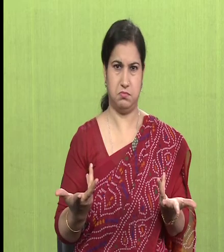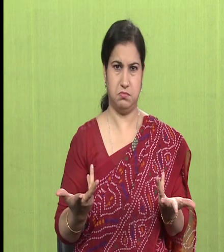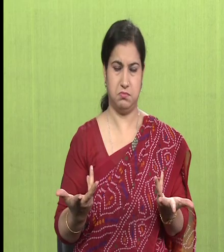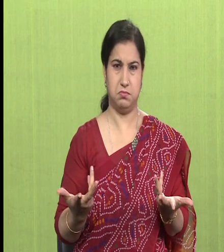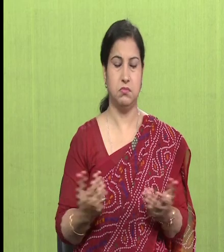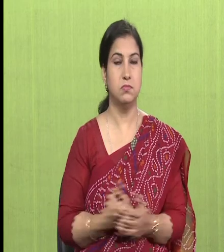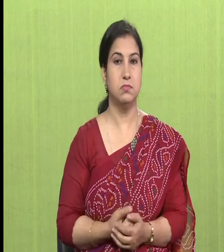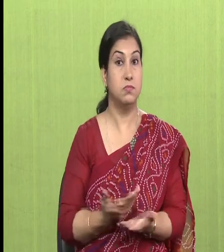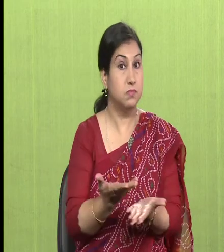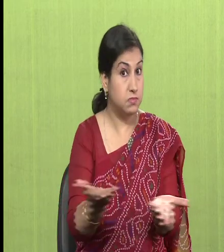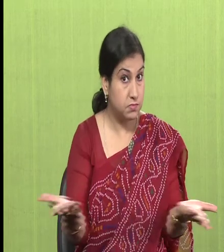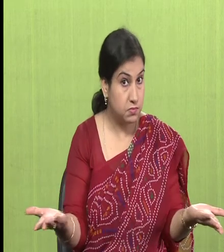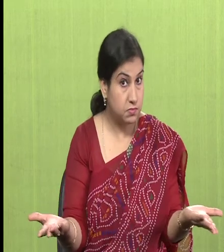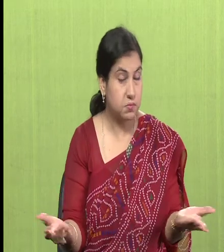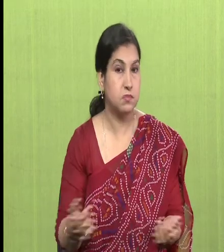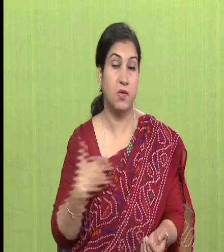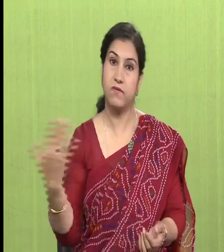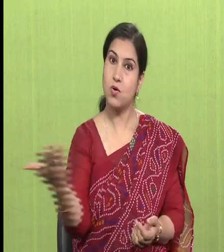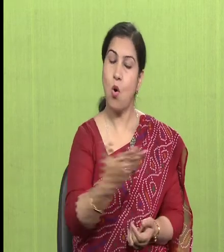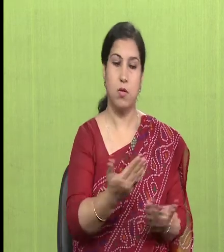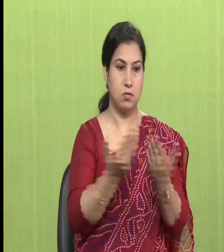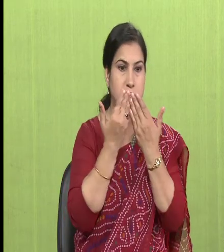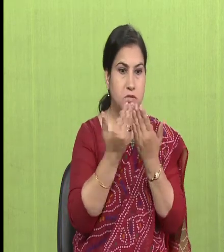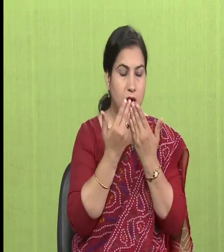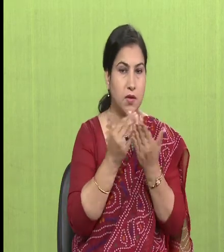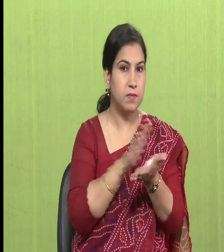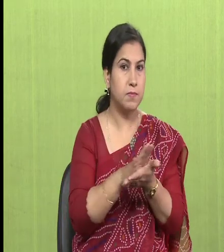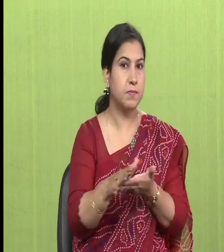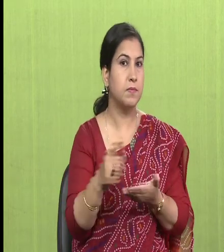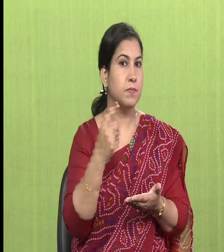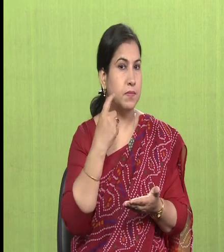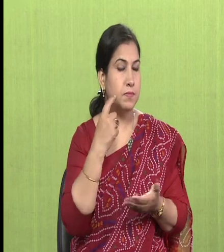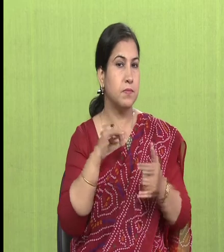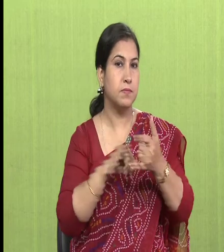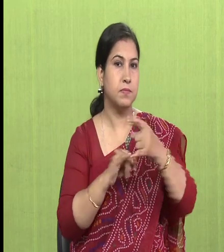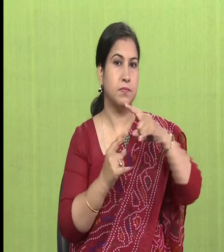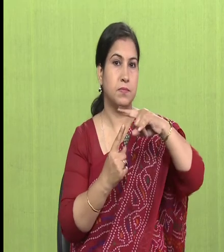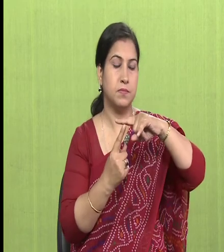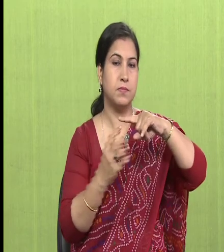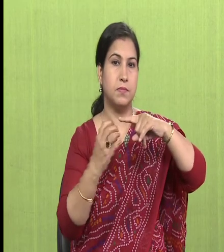Learners, we study history because it helps us to know about our past,